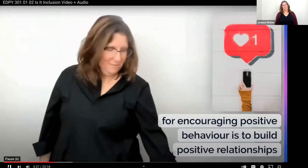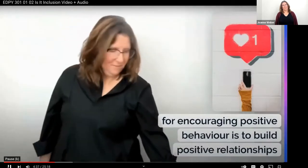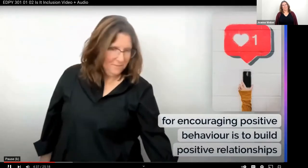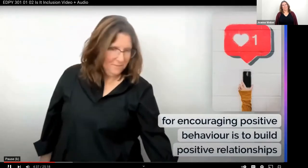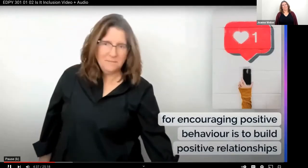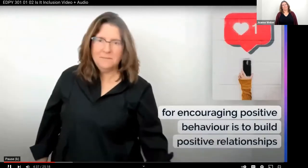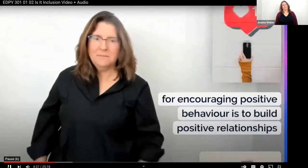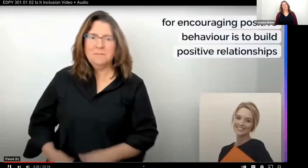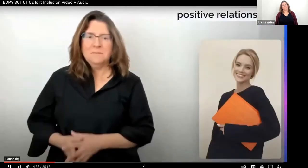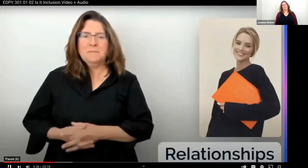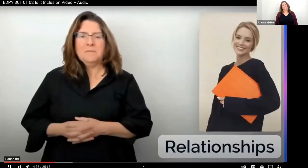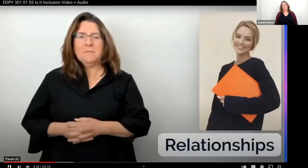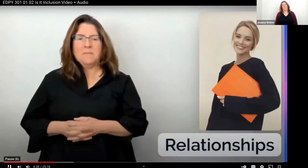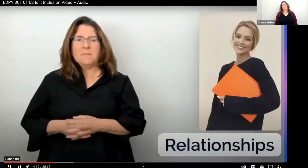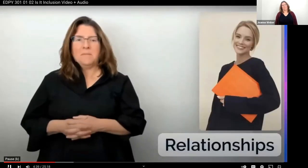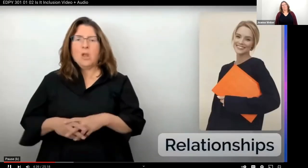different.